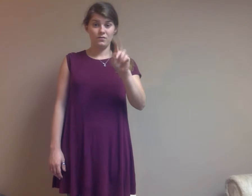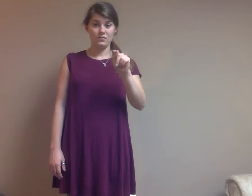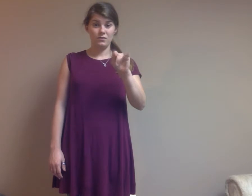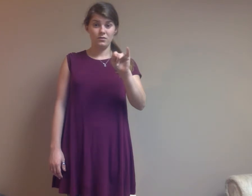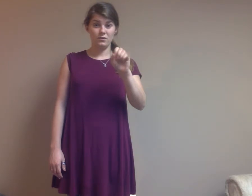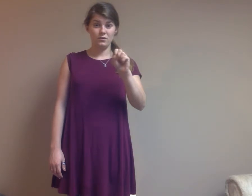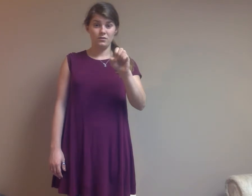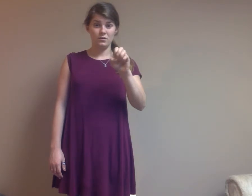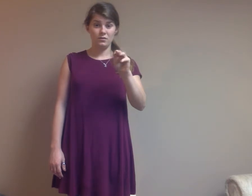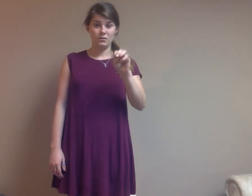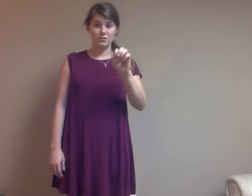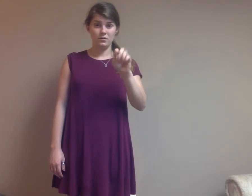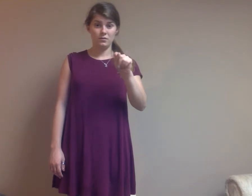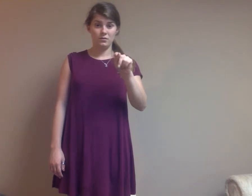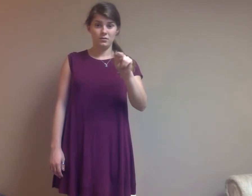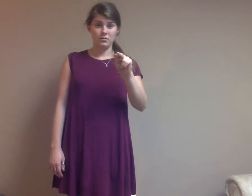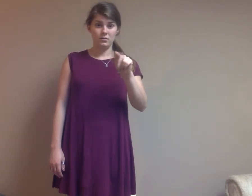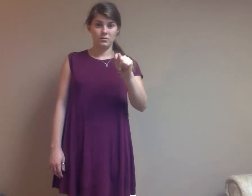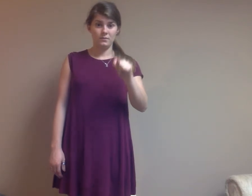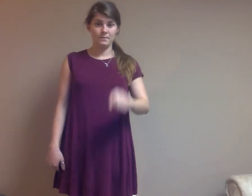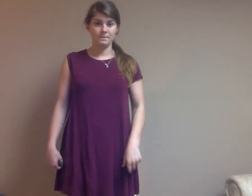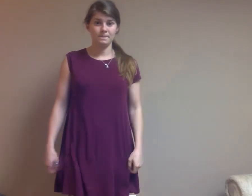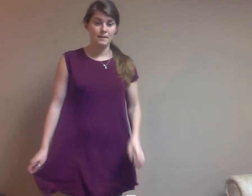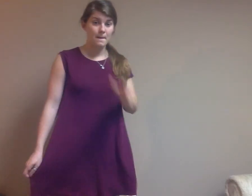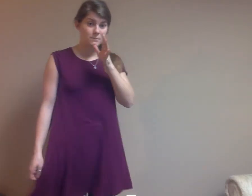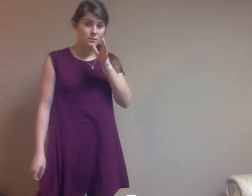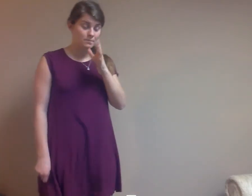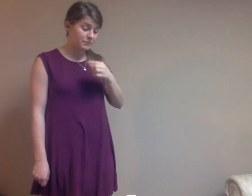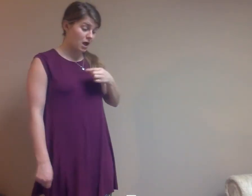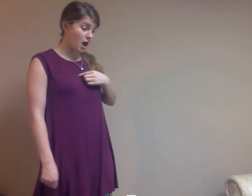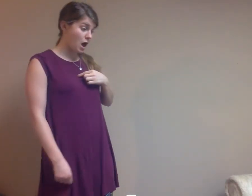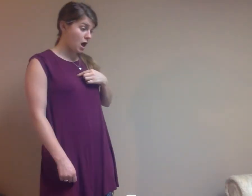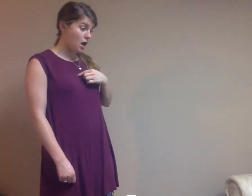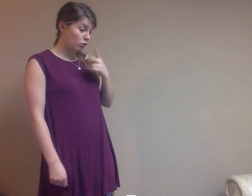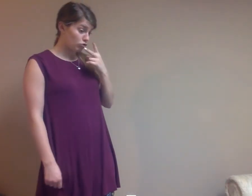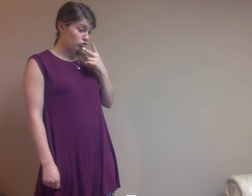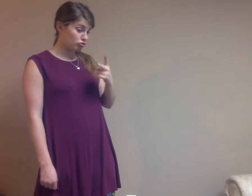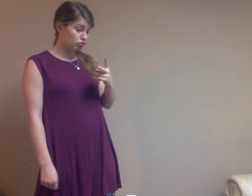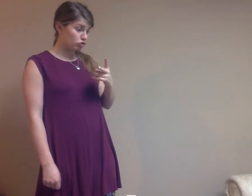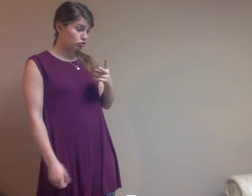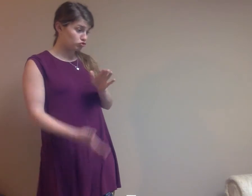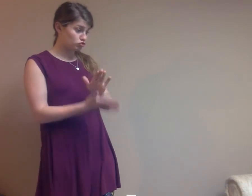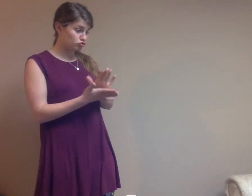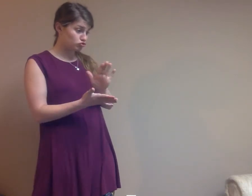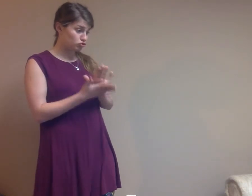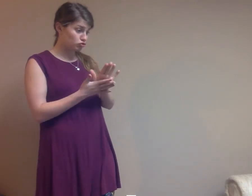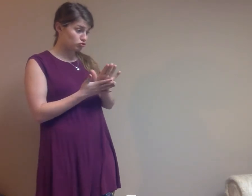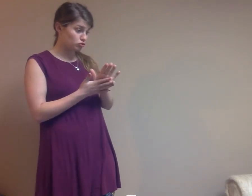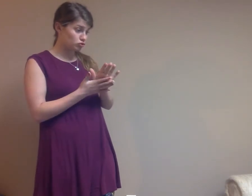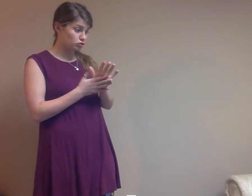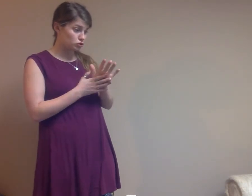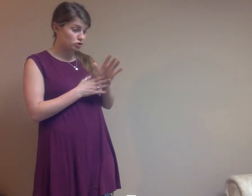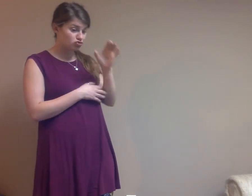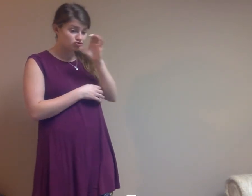So that if it doesn't work out, then when we move in March, that April will come with us. But I